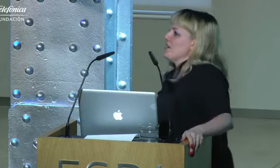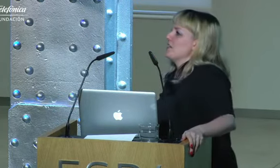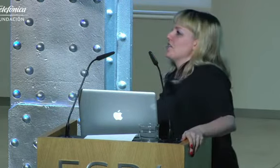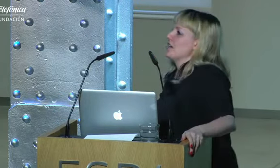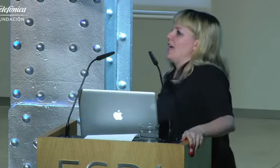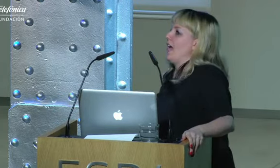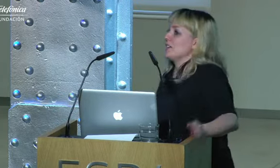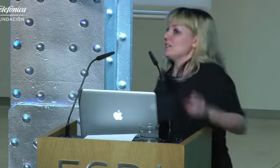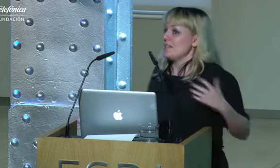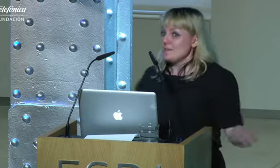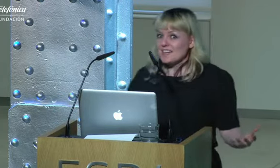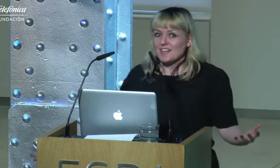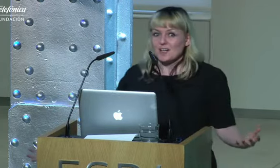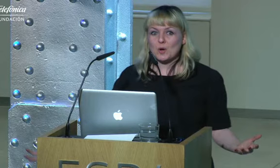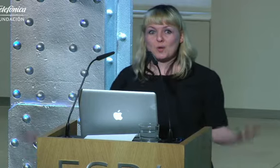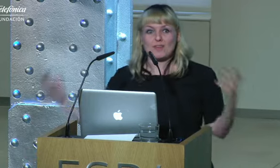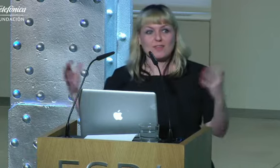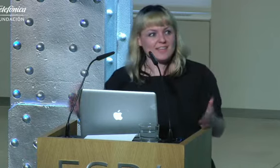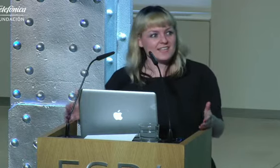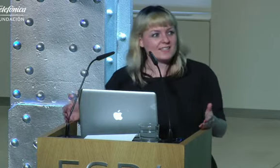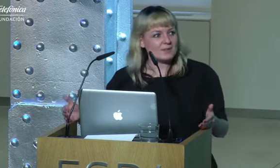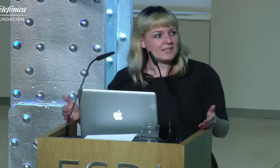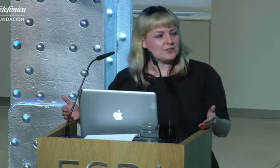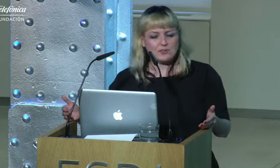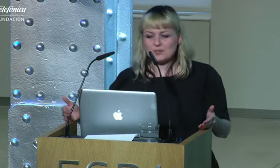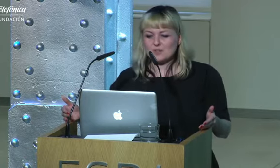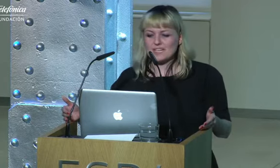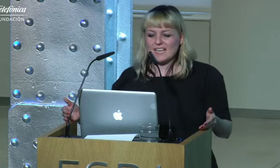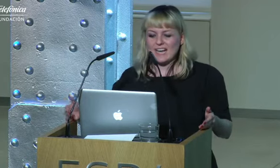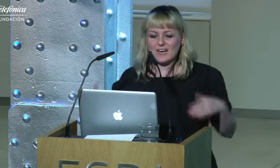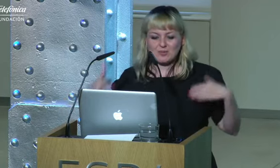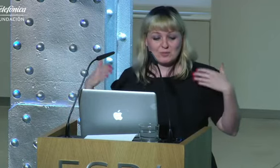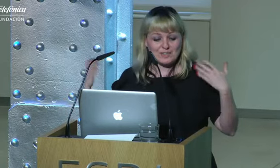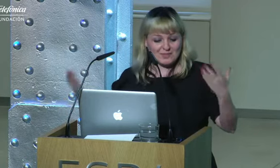Now, in academia, one of the things that we need to do,